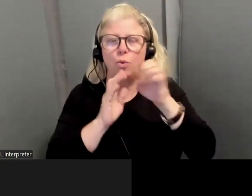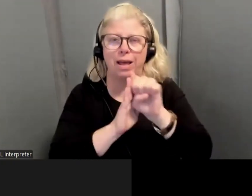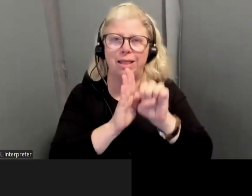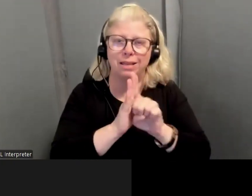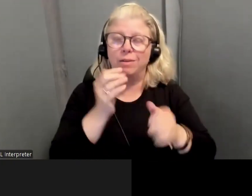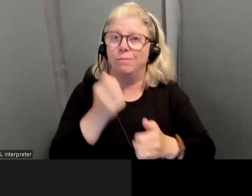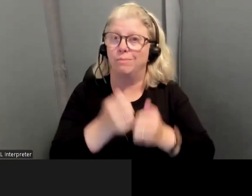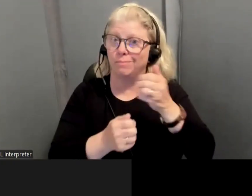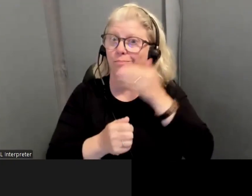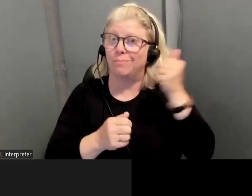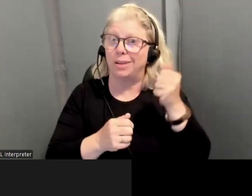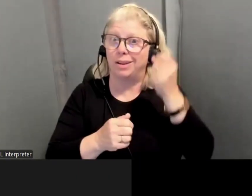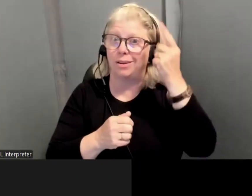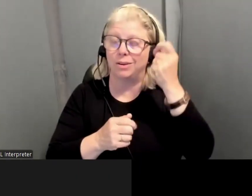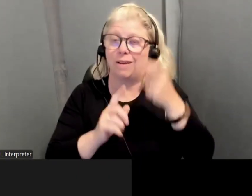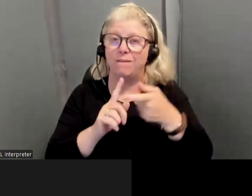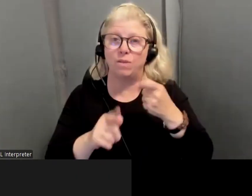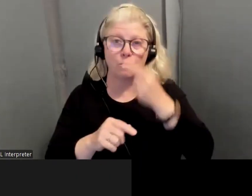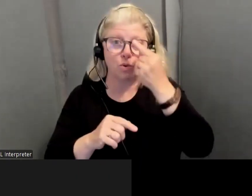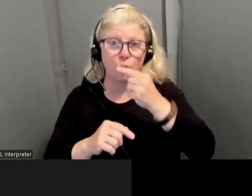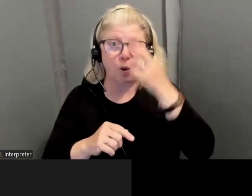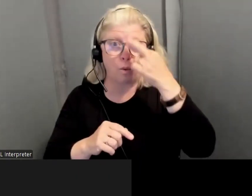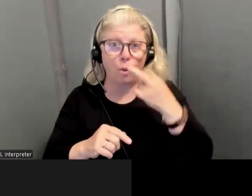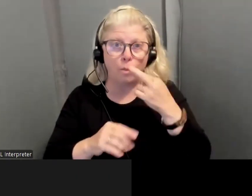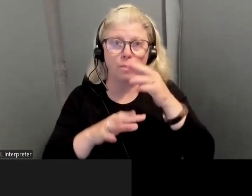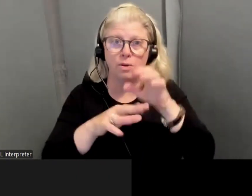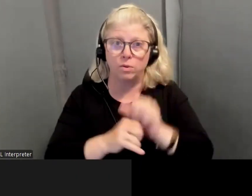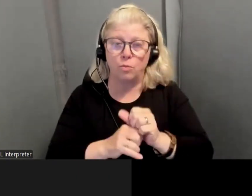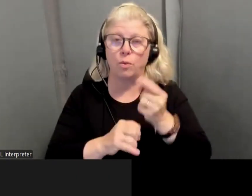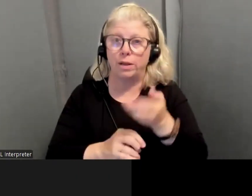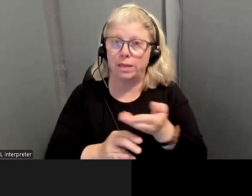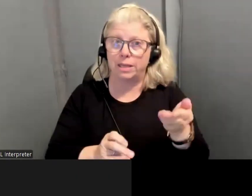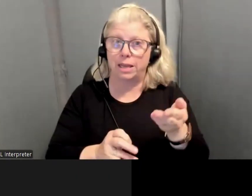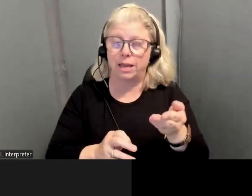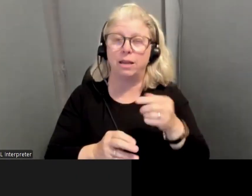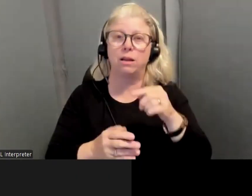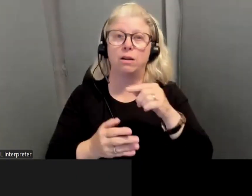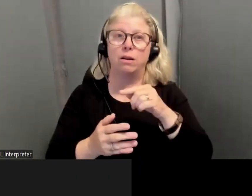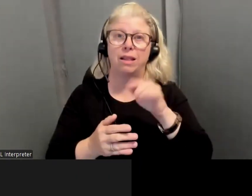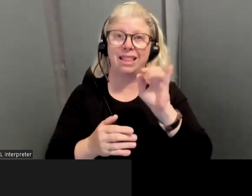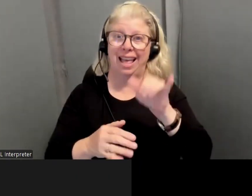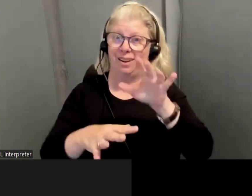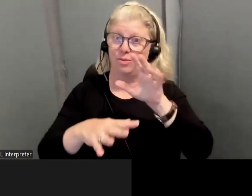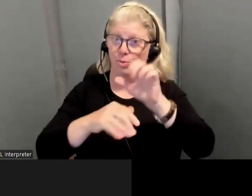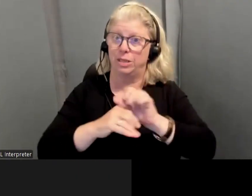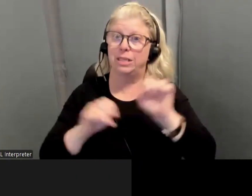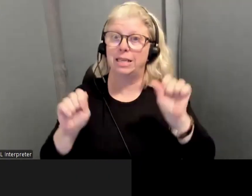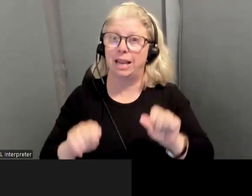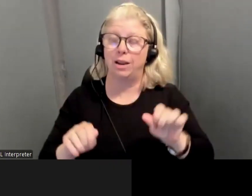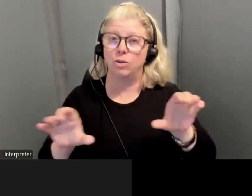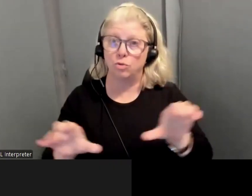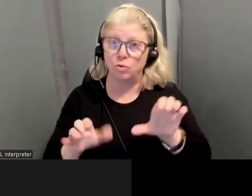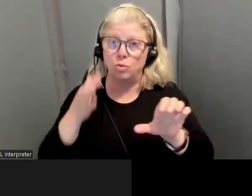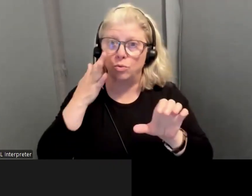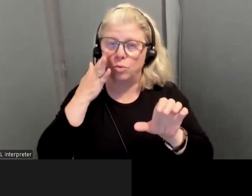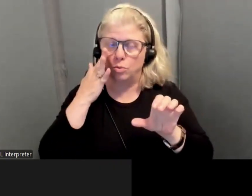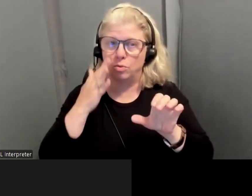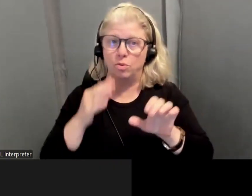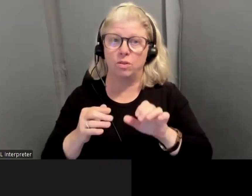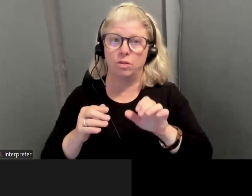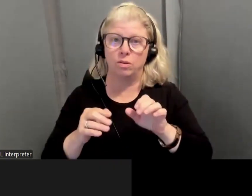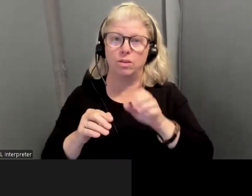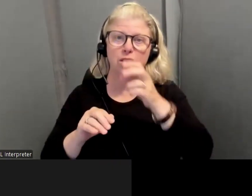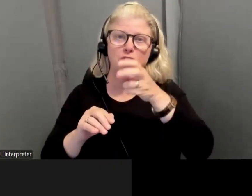understood examples are from the Greco-Roman tradition. One of the things that that tradition can do is to shift